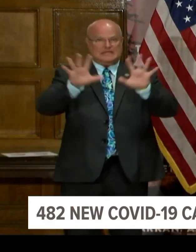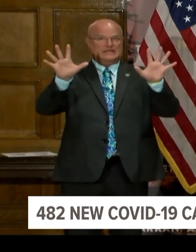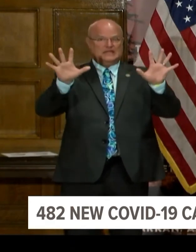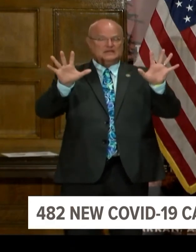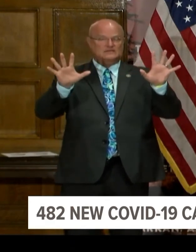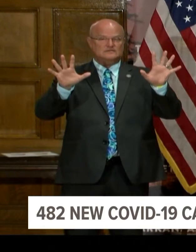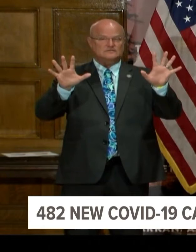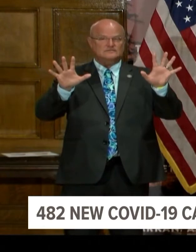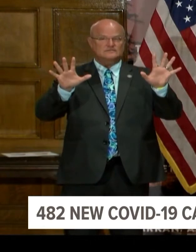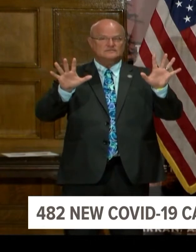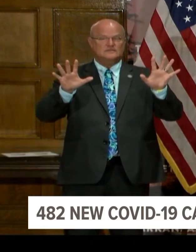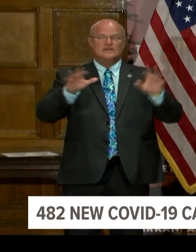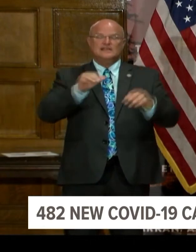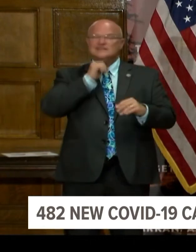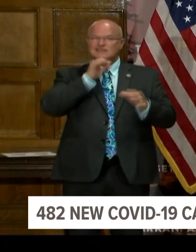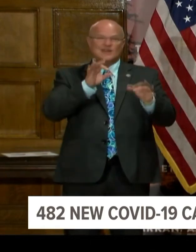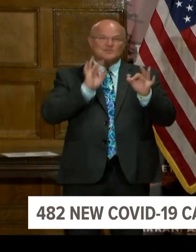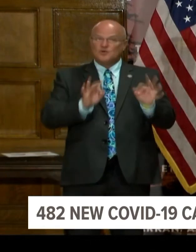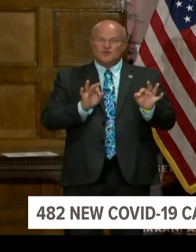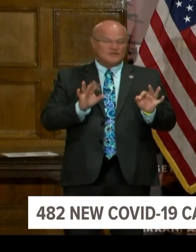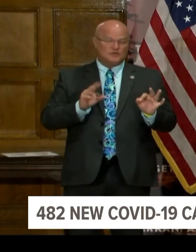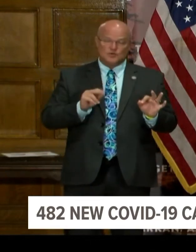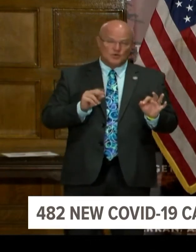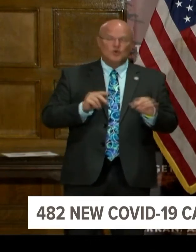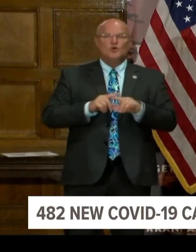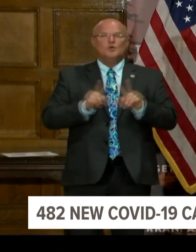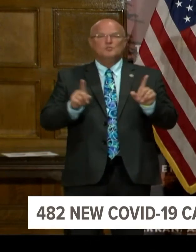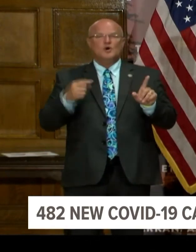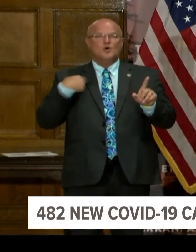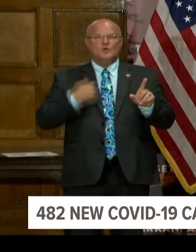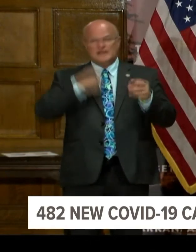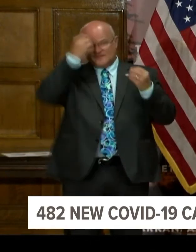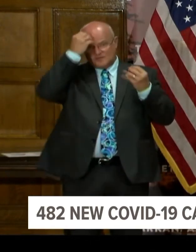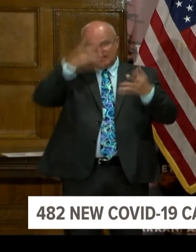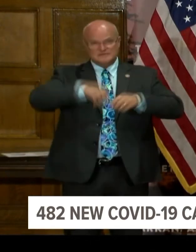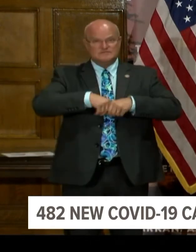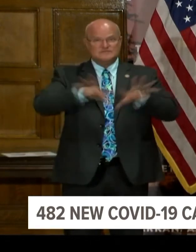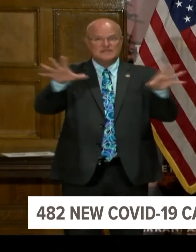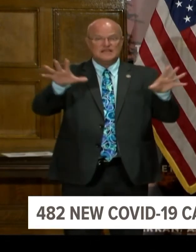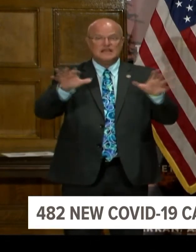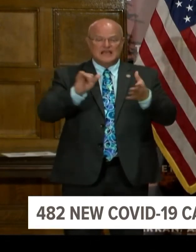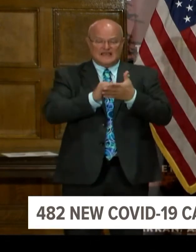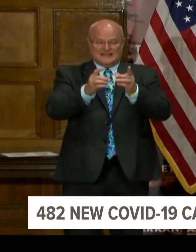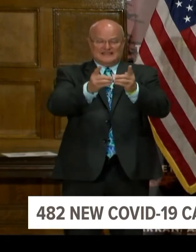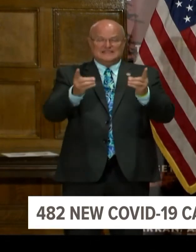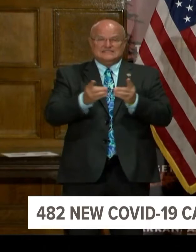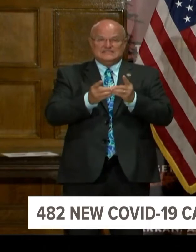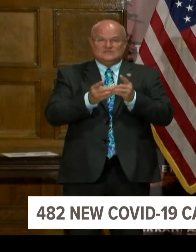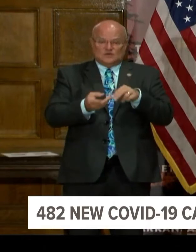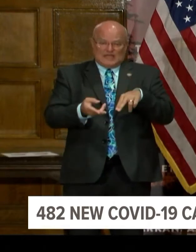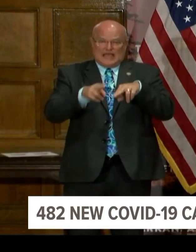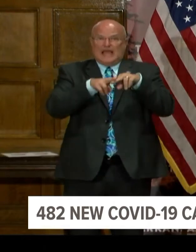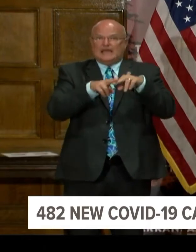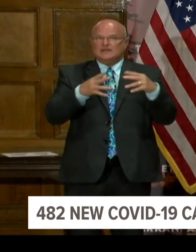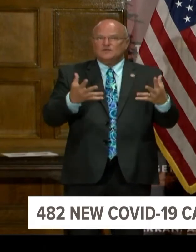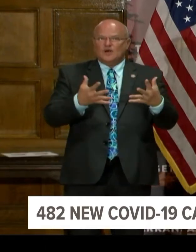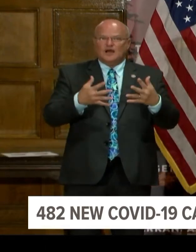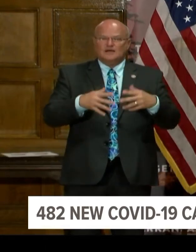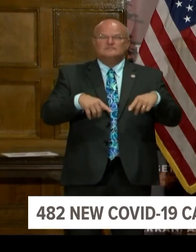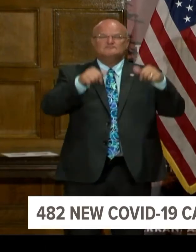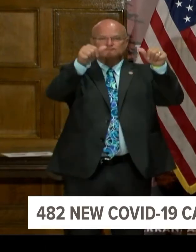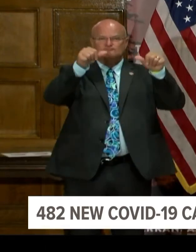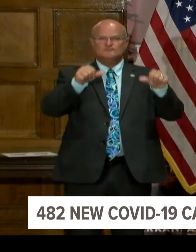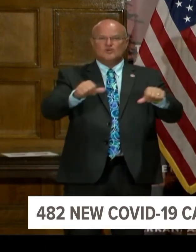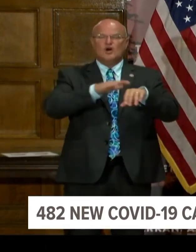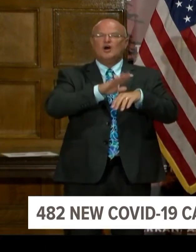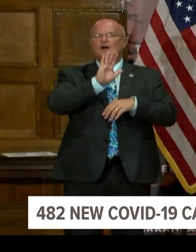And, it's not a perfect system, but we're getting that information out. And then the districts are even adding to that by putting up the